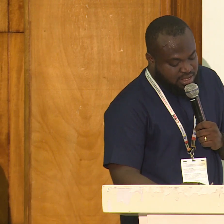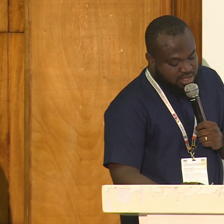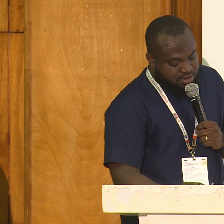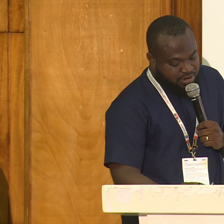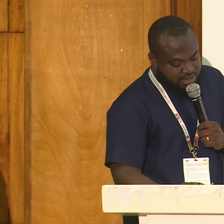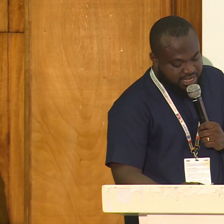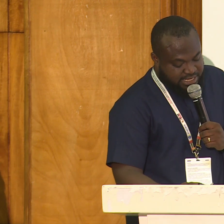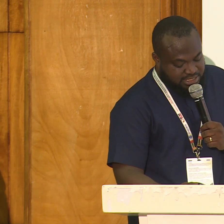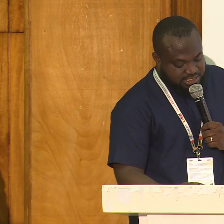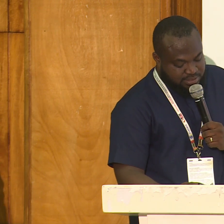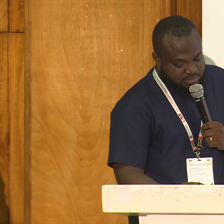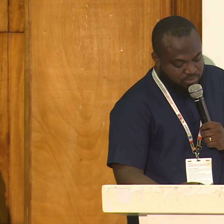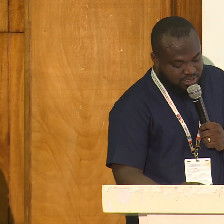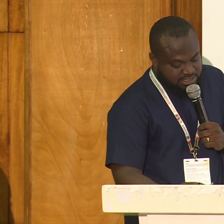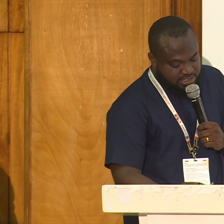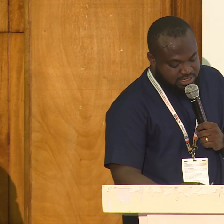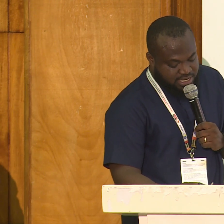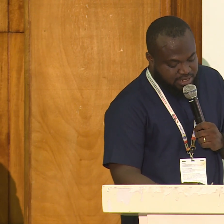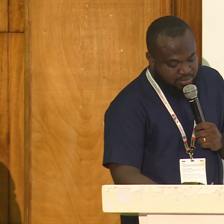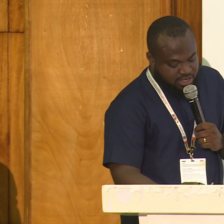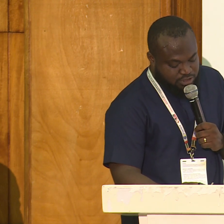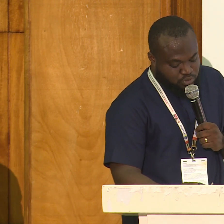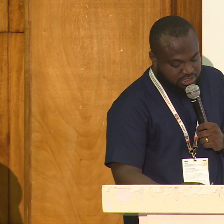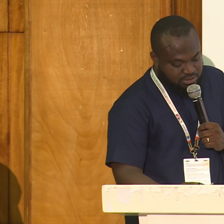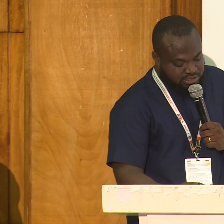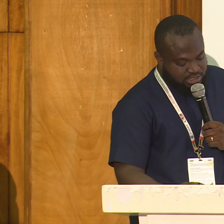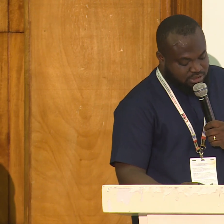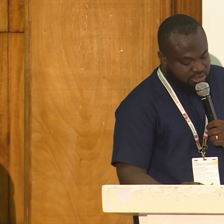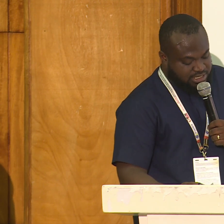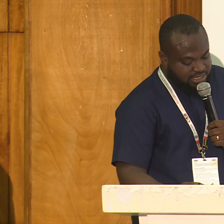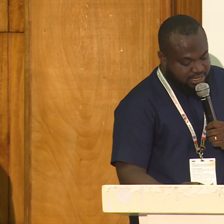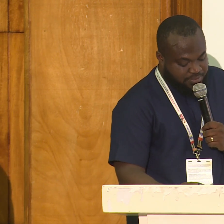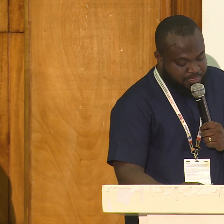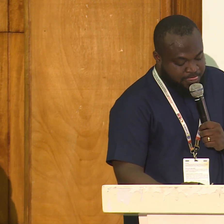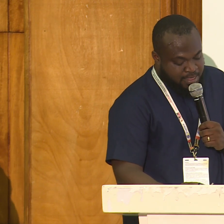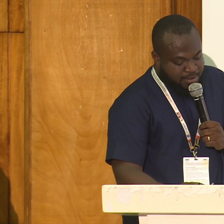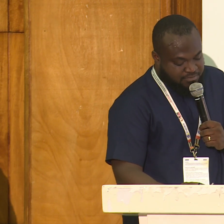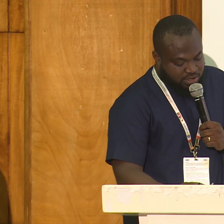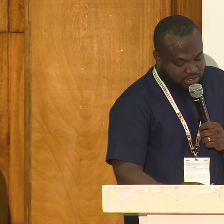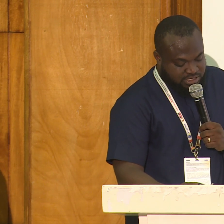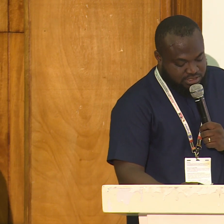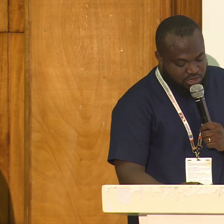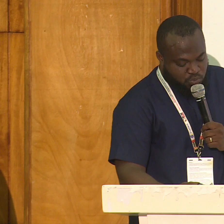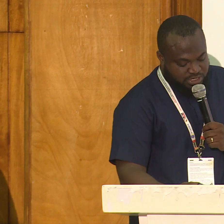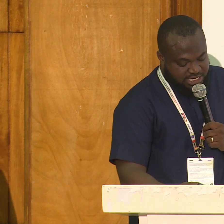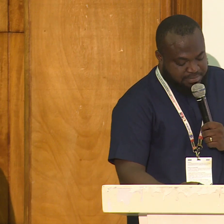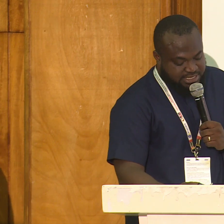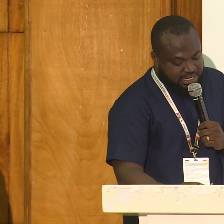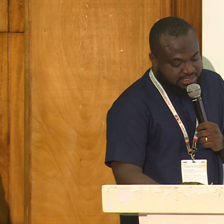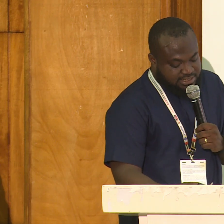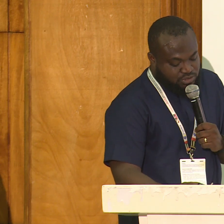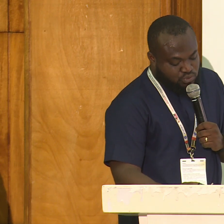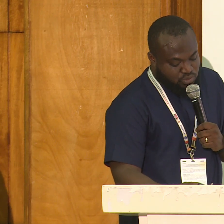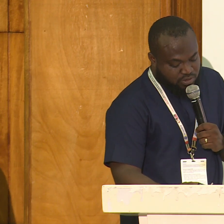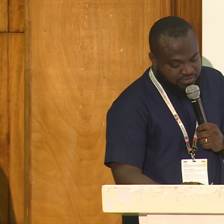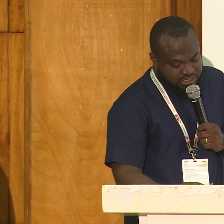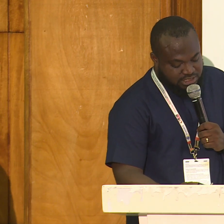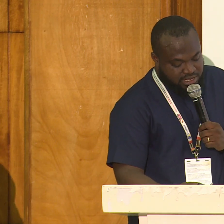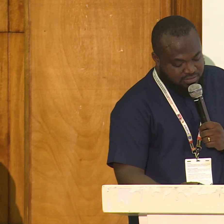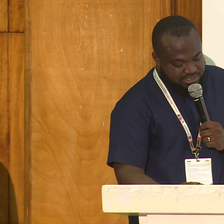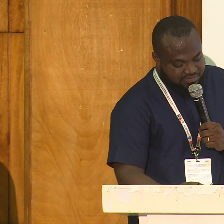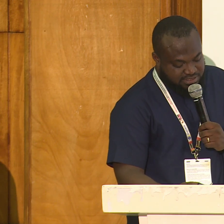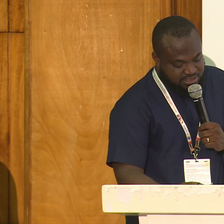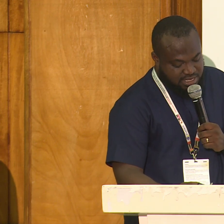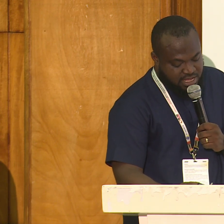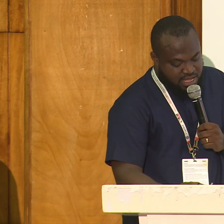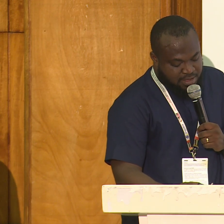stigma, criminalization, mobility, and exposure to sexual gender violence, which limit access to conventional